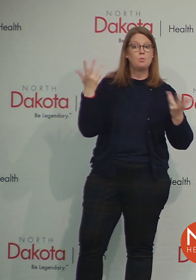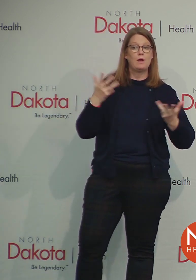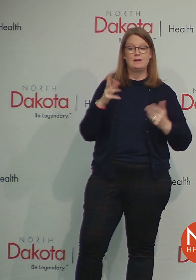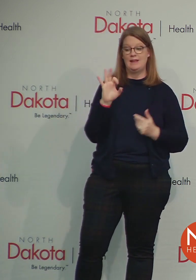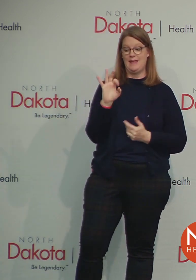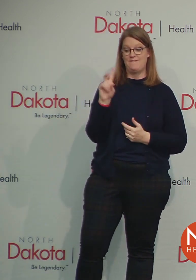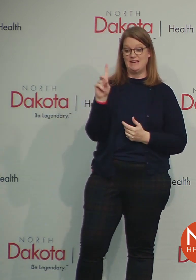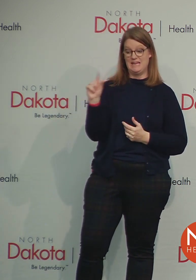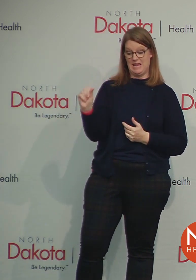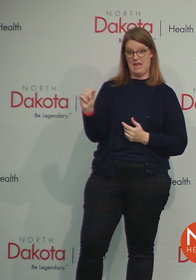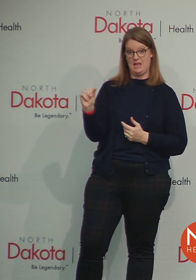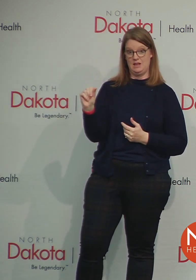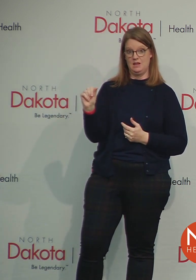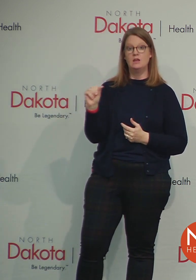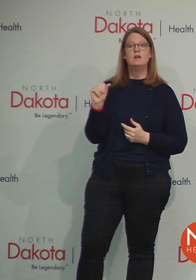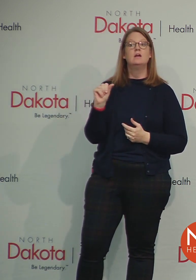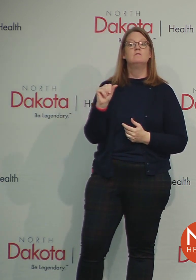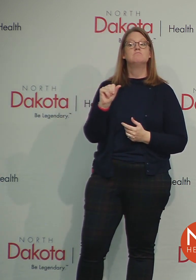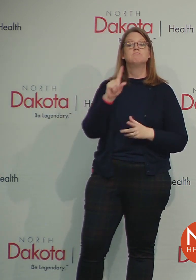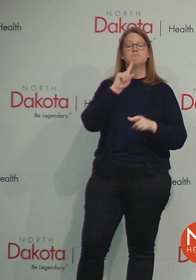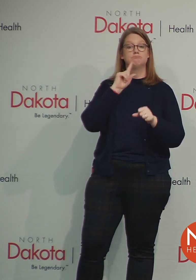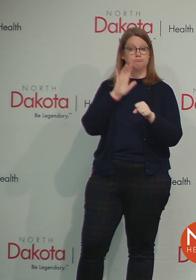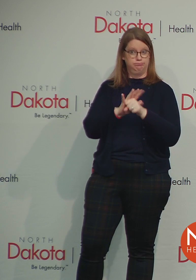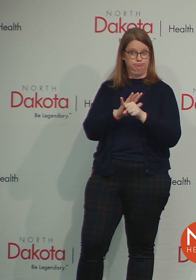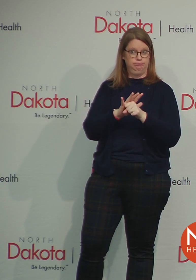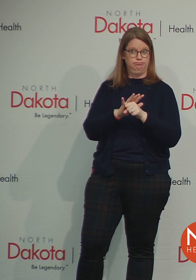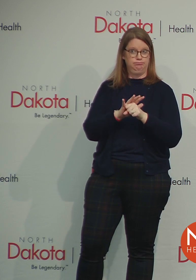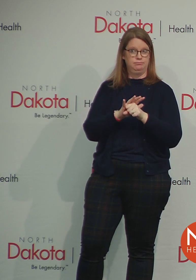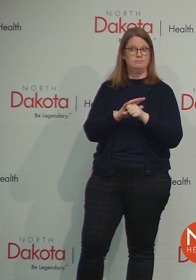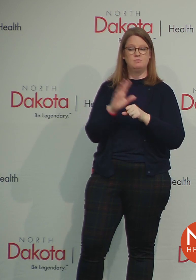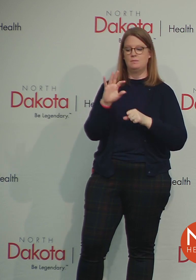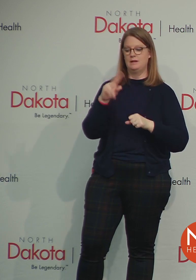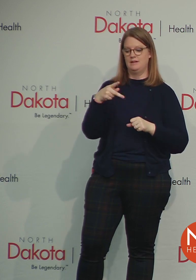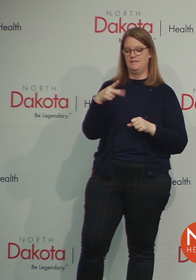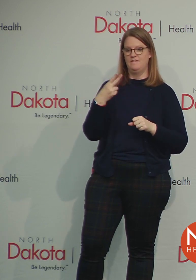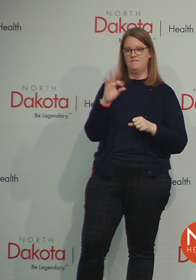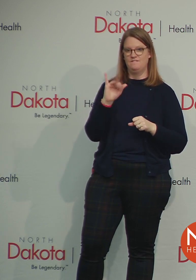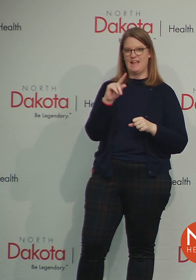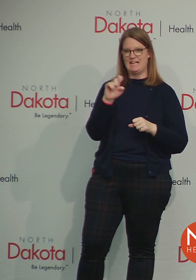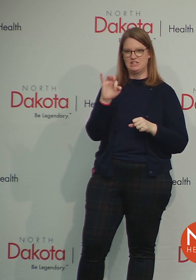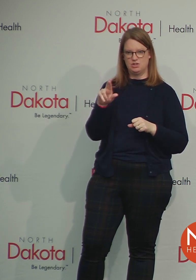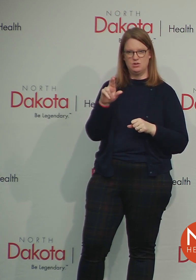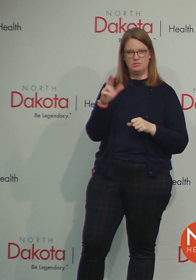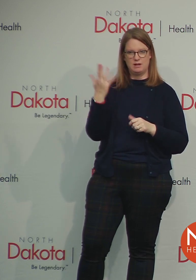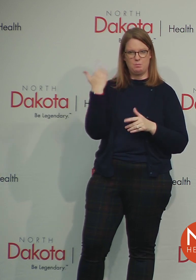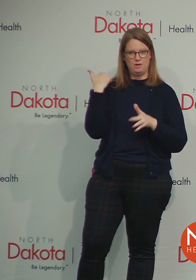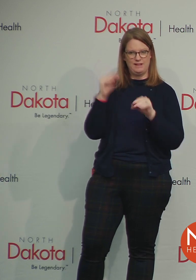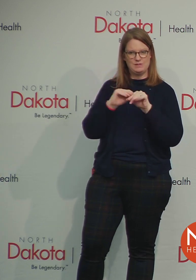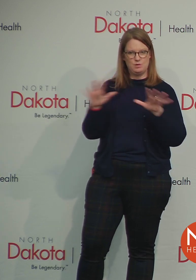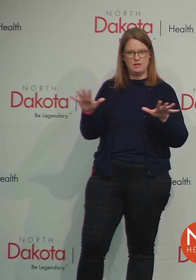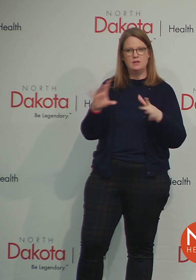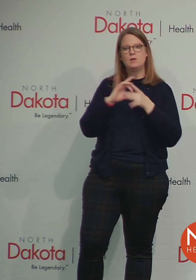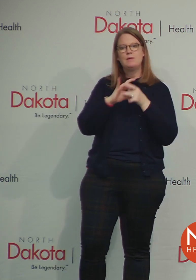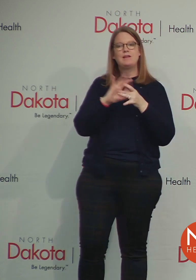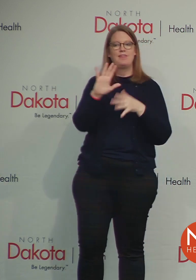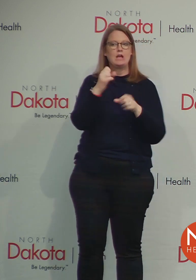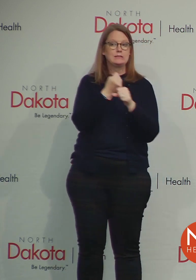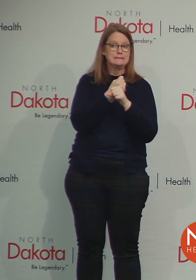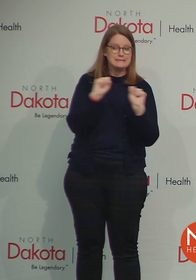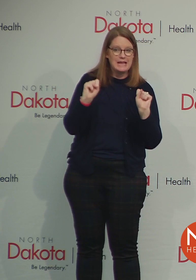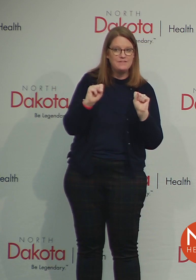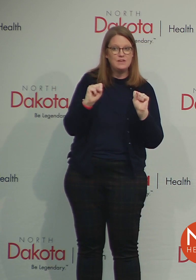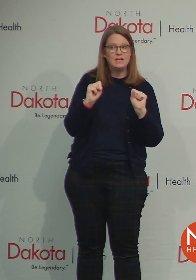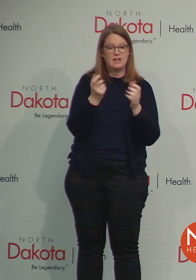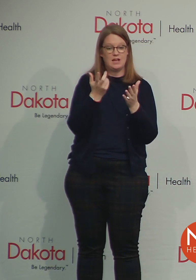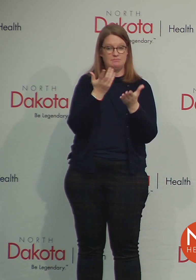Food and Drug Administration confirmed what Pfizer had previously released regarding their safety and